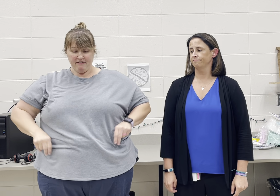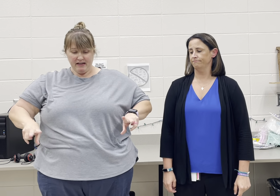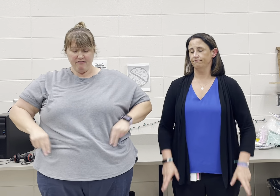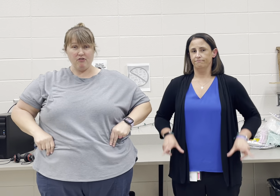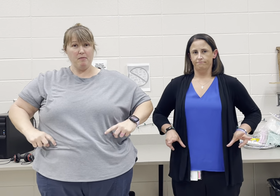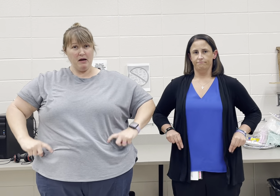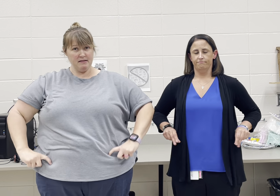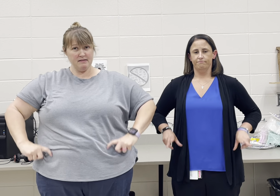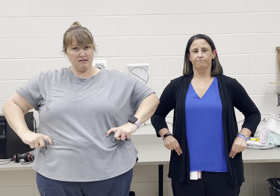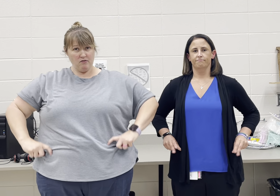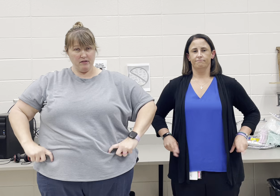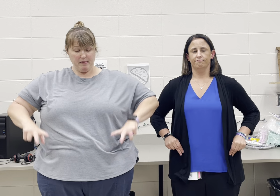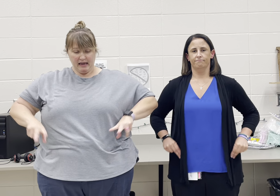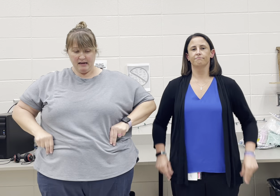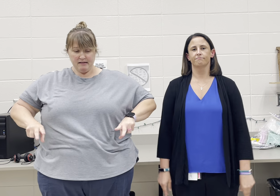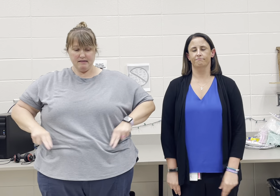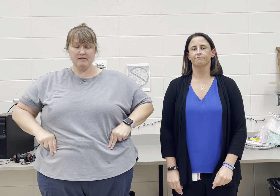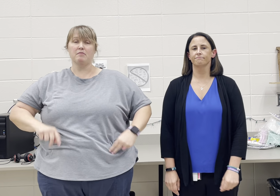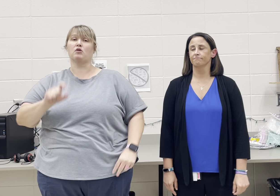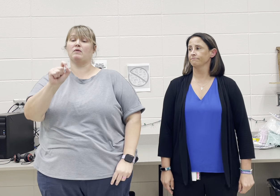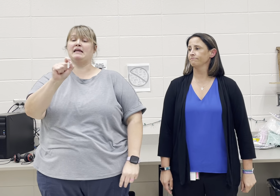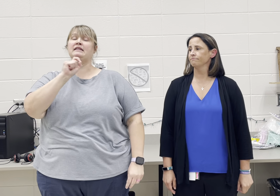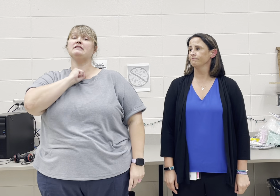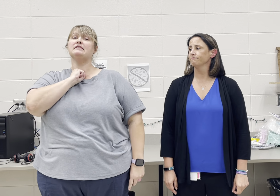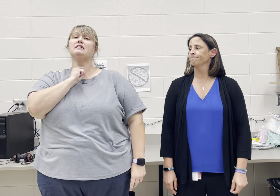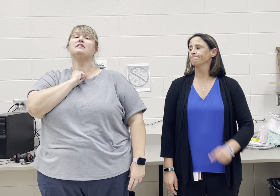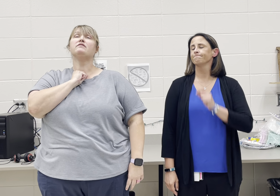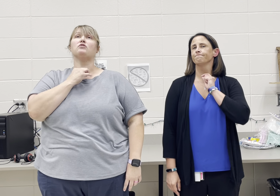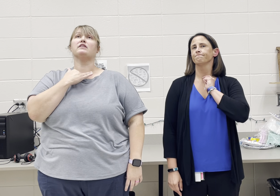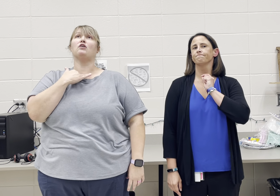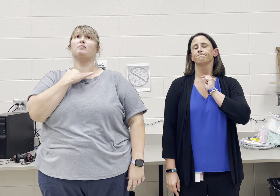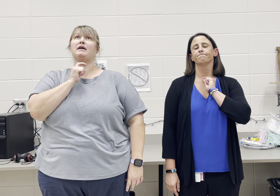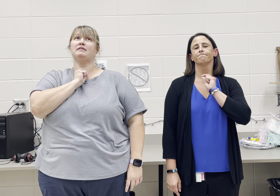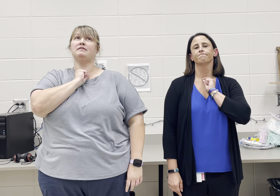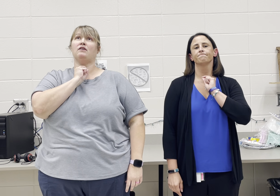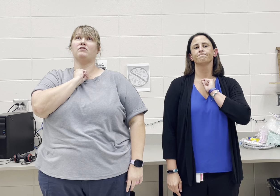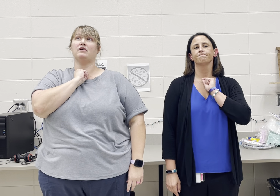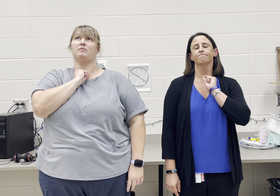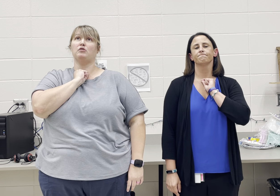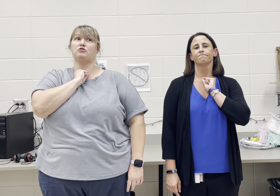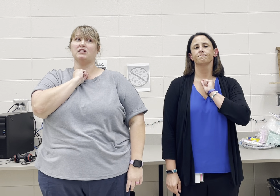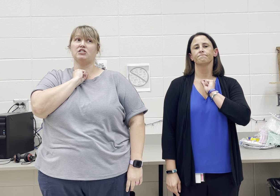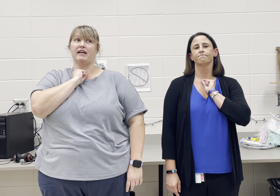Navy for the buttons on the pants. Marines for the gold button on the blue dress jacket.